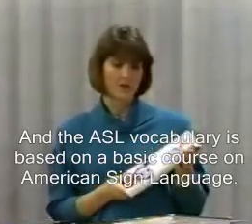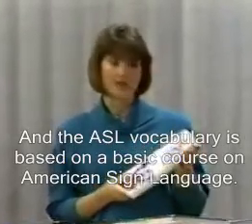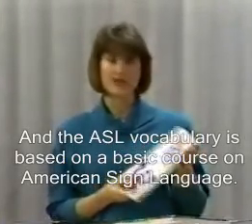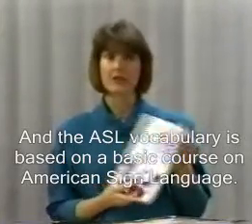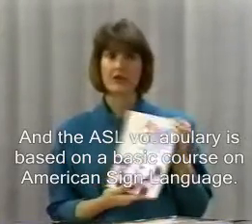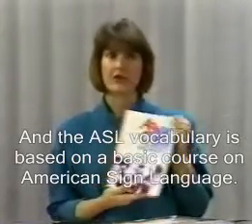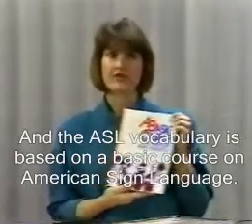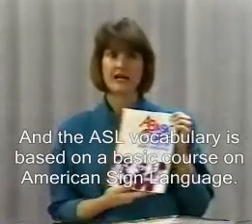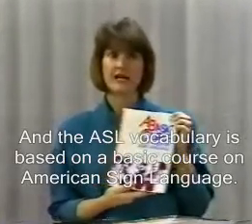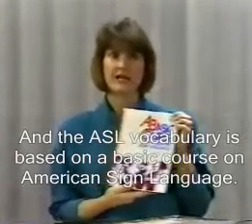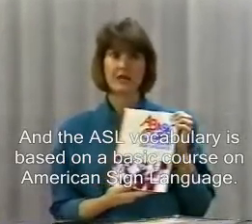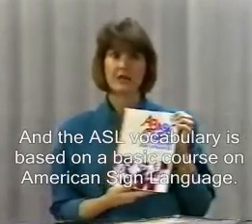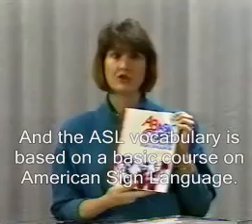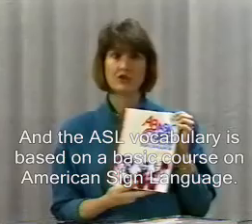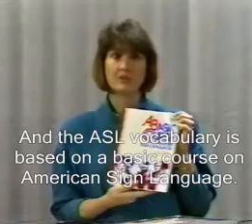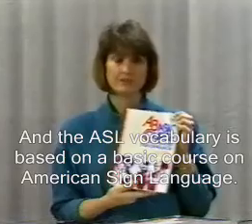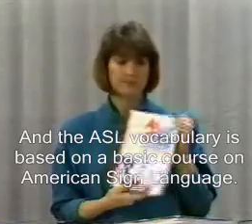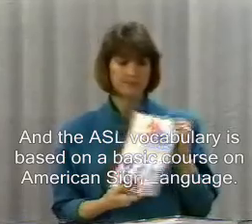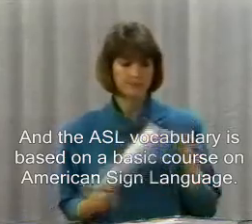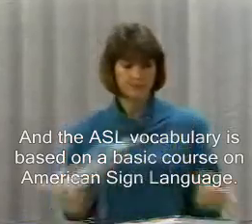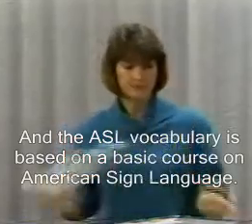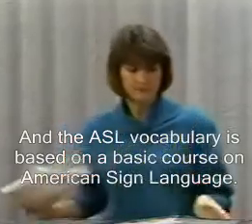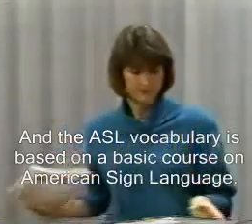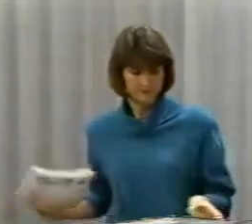course in American Sign Language.